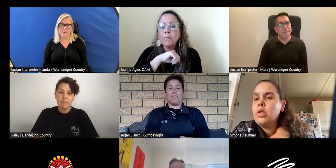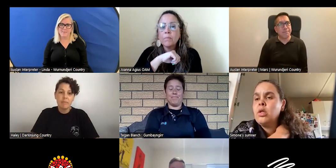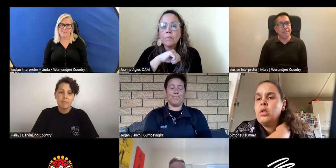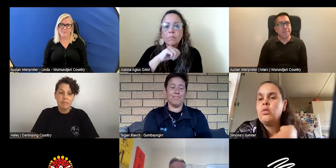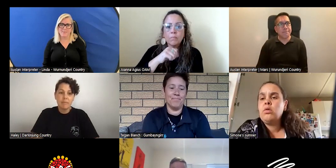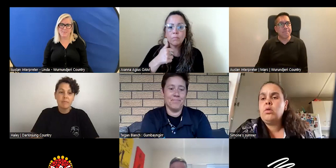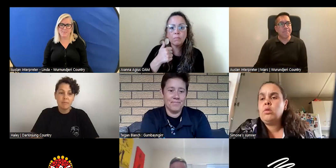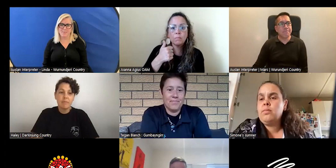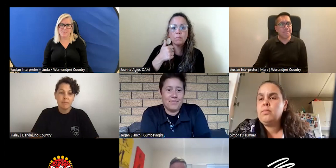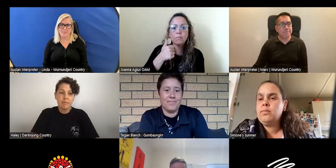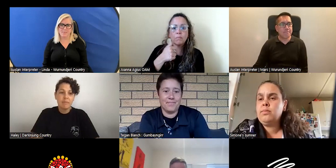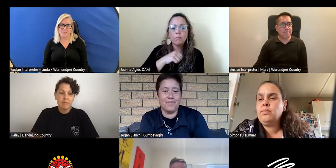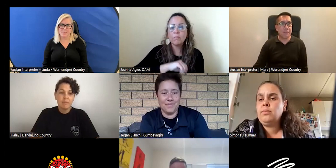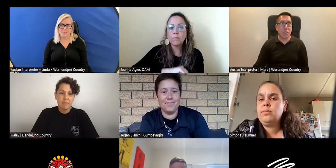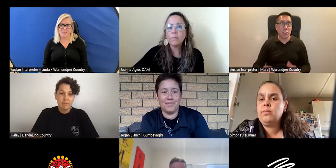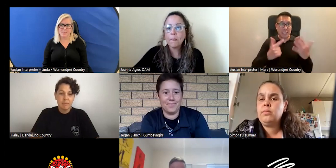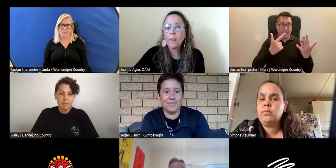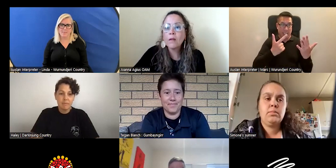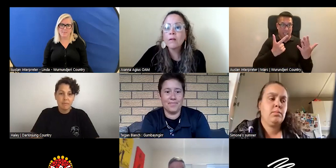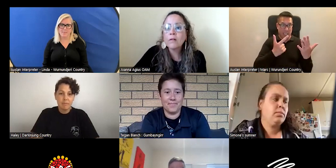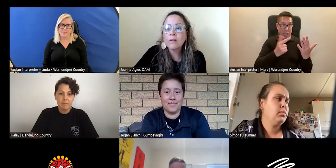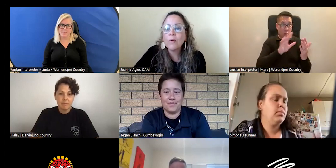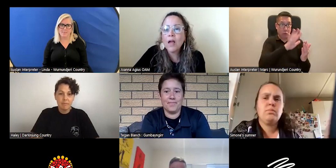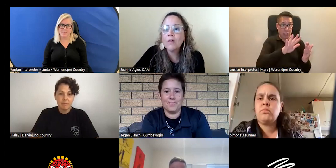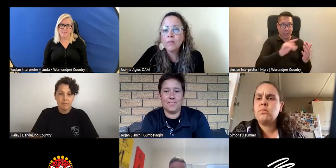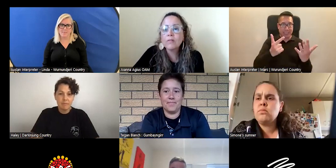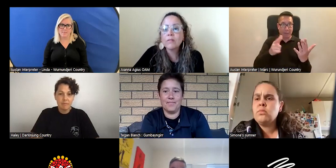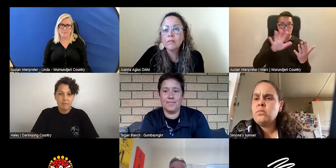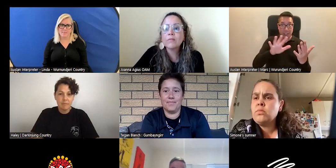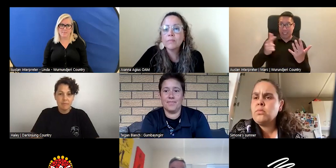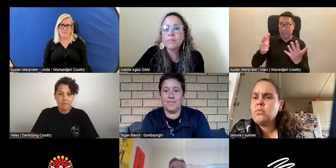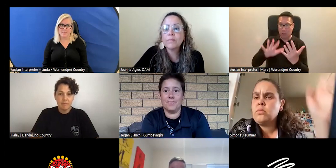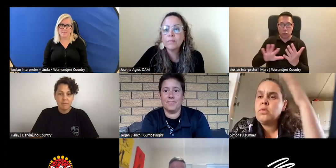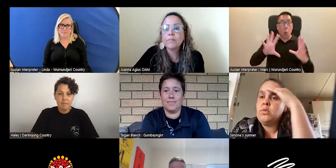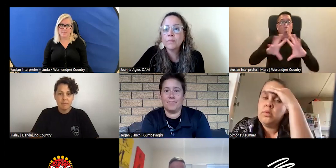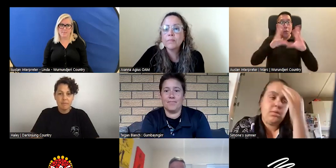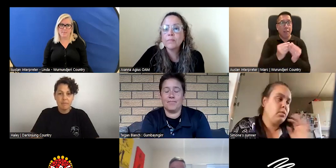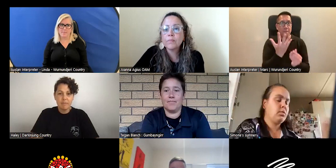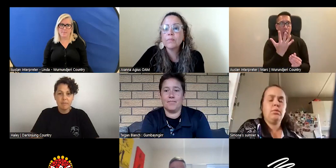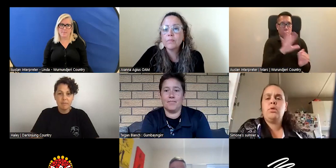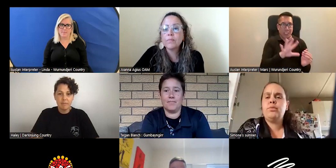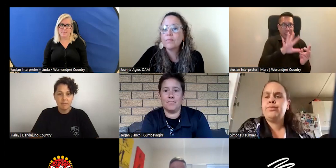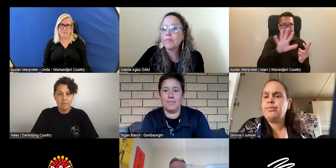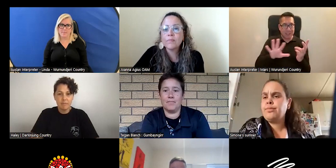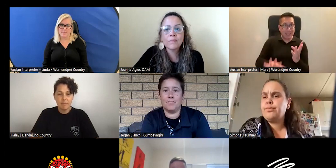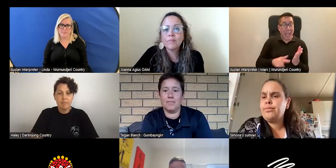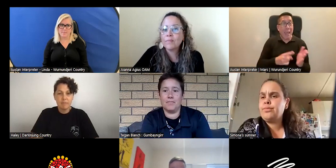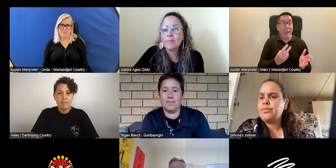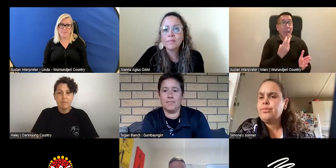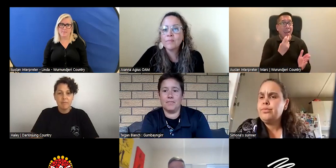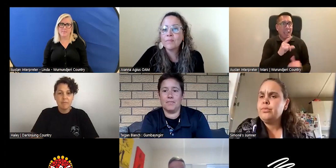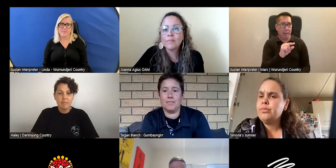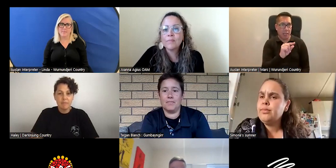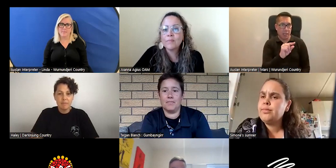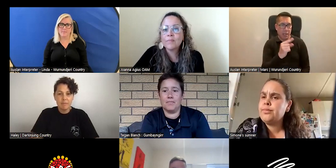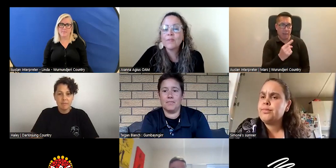Yeah. So 7 in each region, in 5 regions, and then 11 in Adelaide because, of